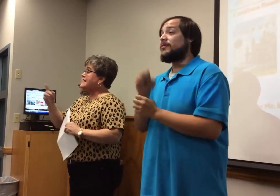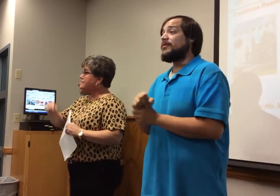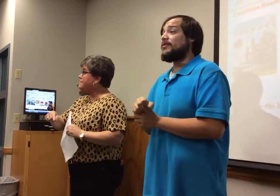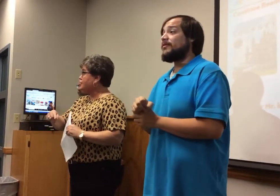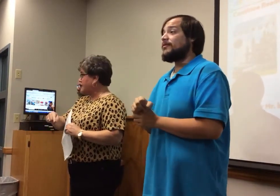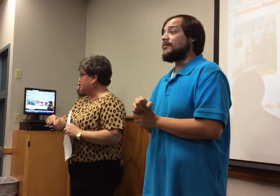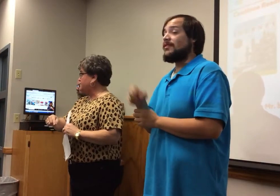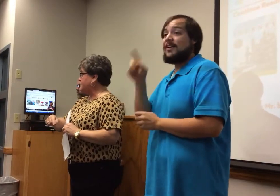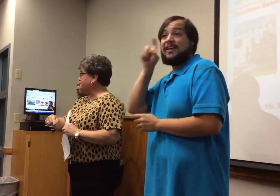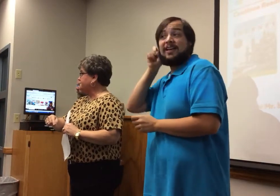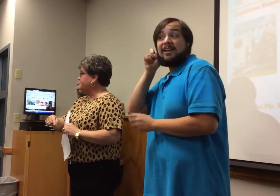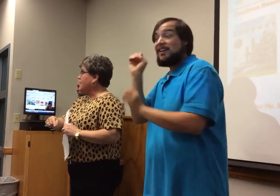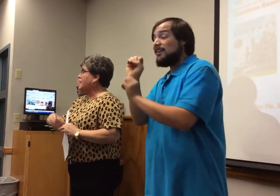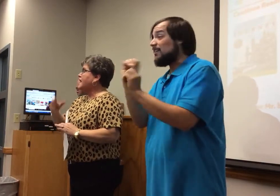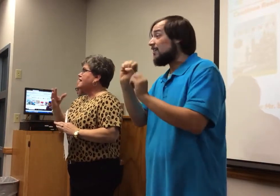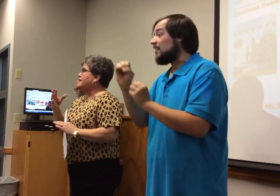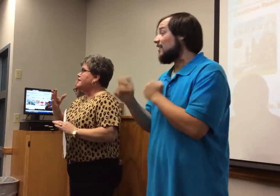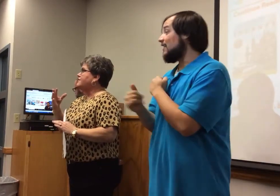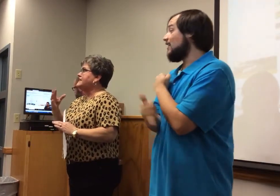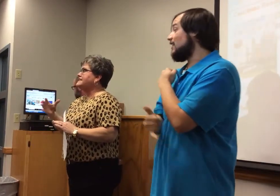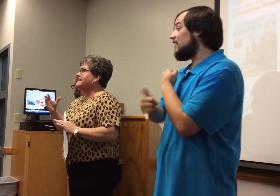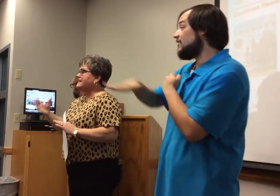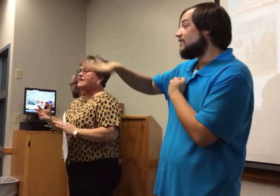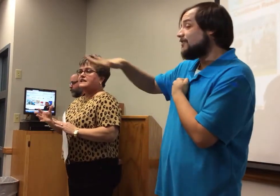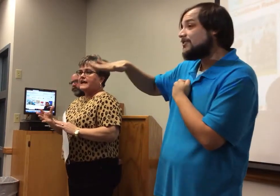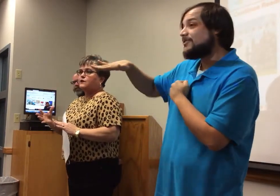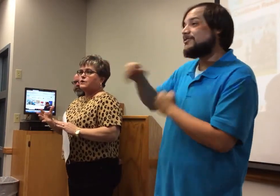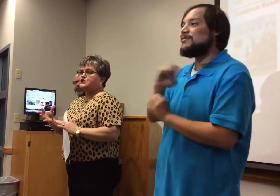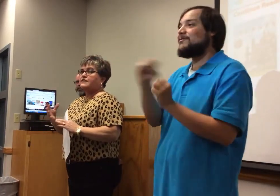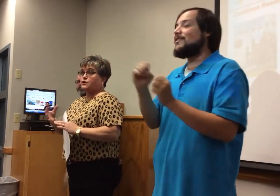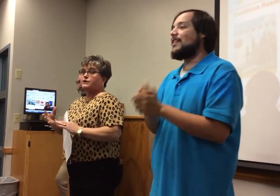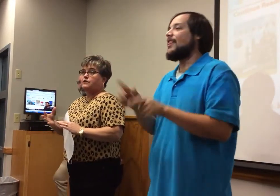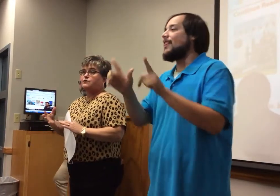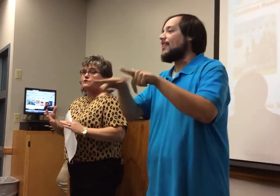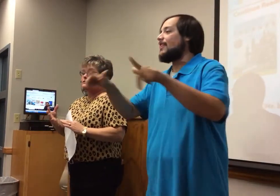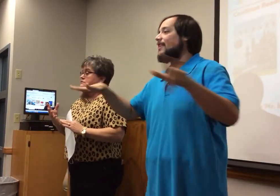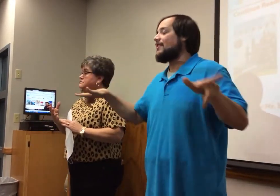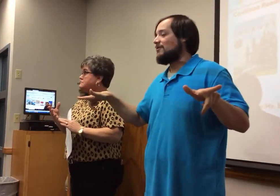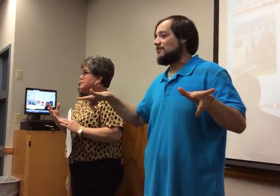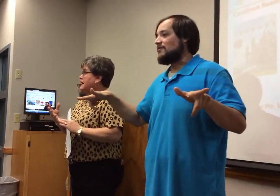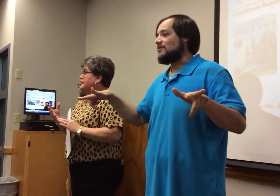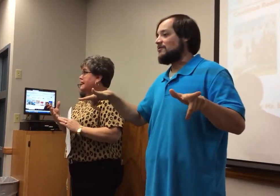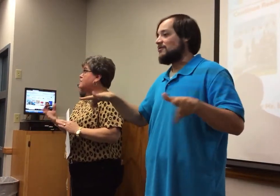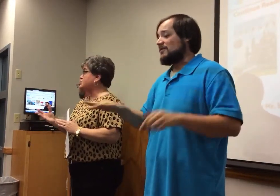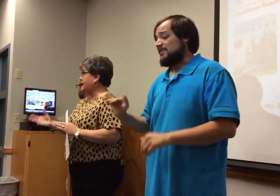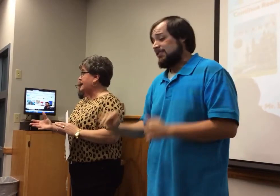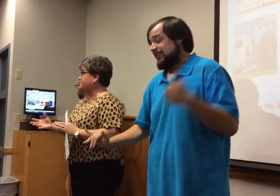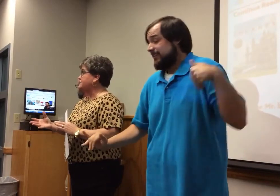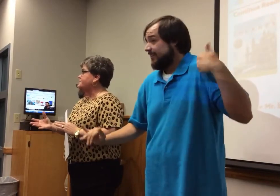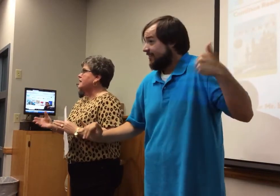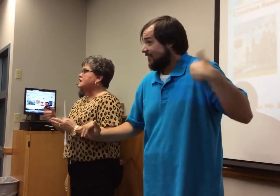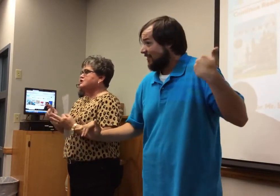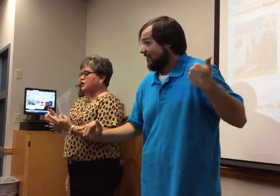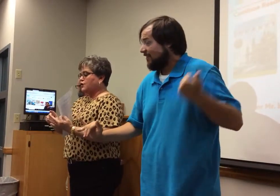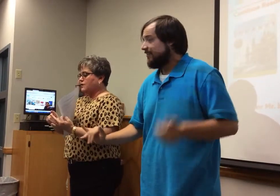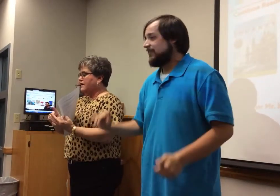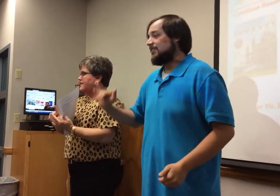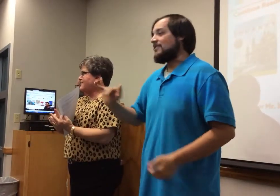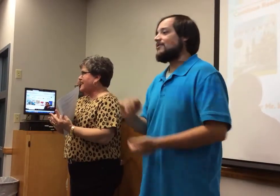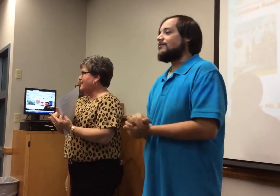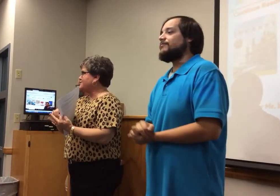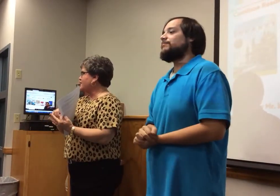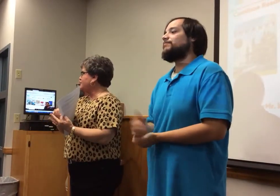aids in their country, they didn't get that language at the critical language age.